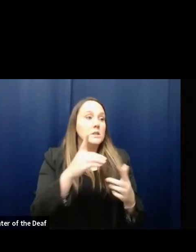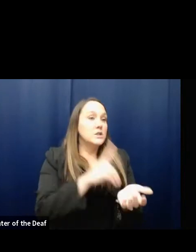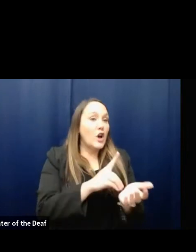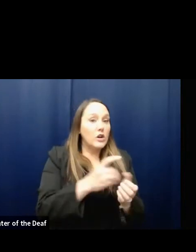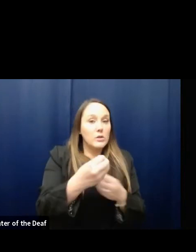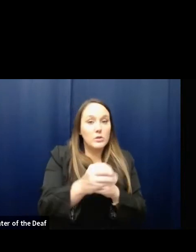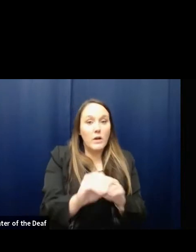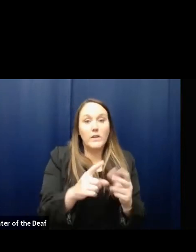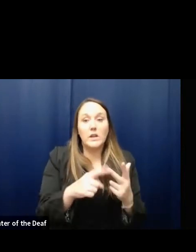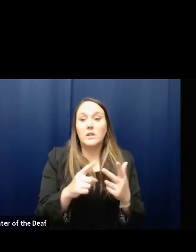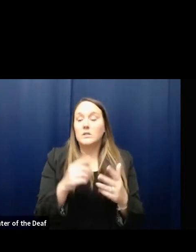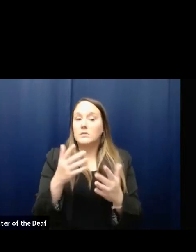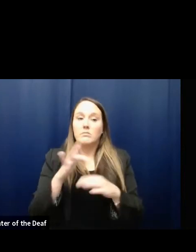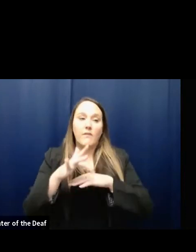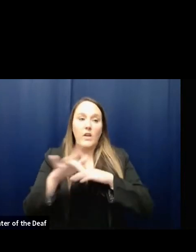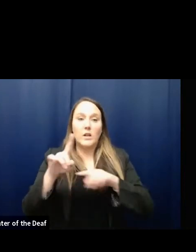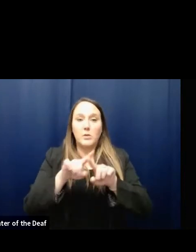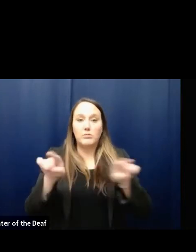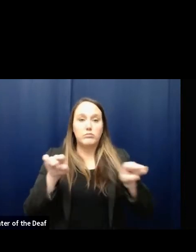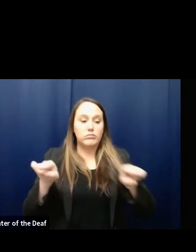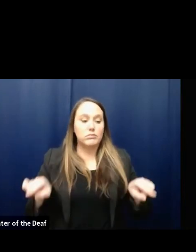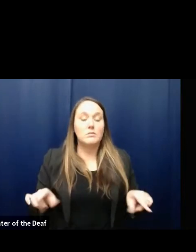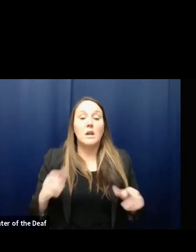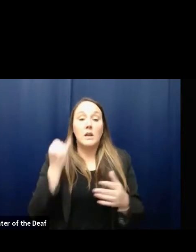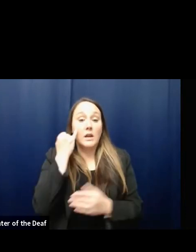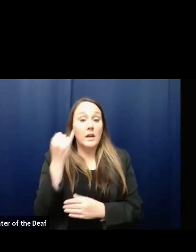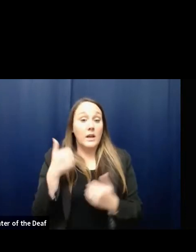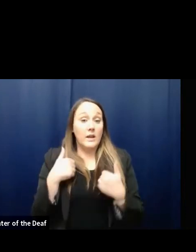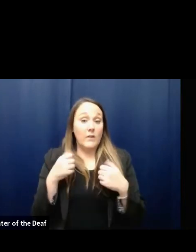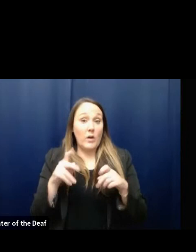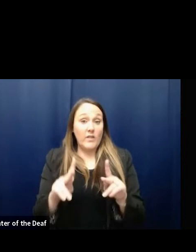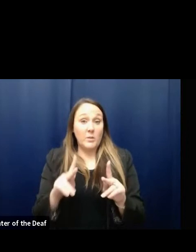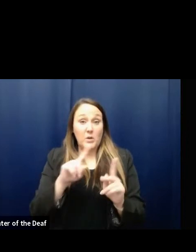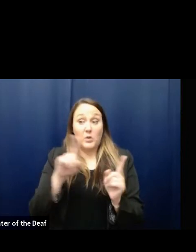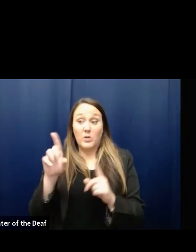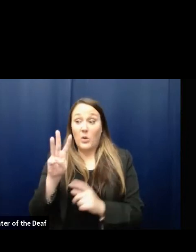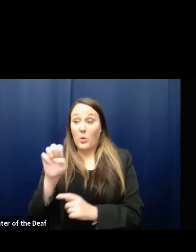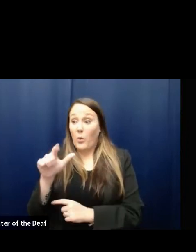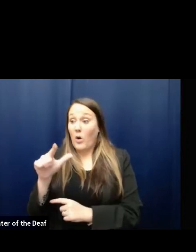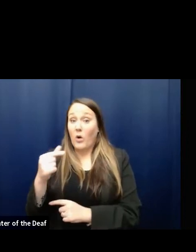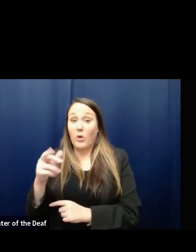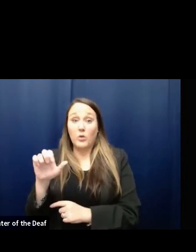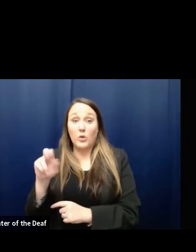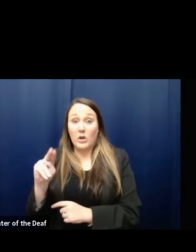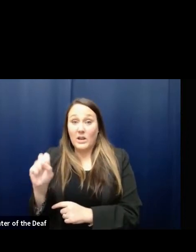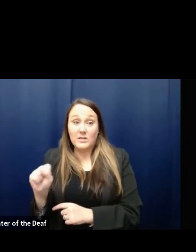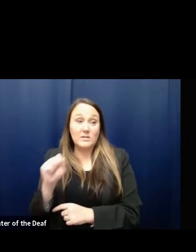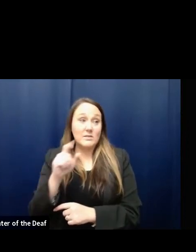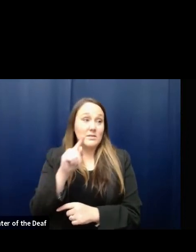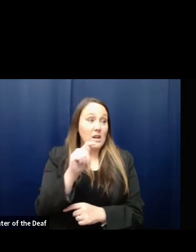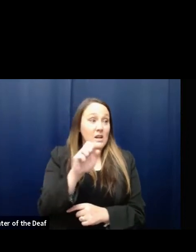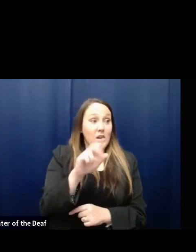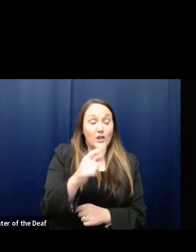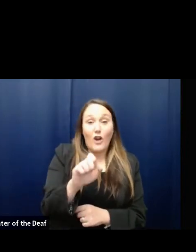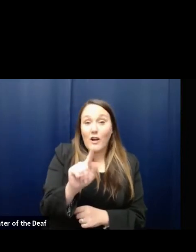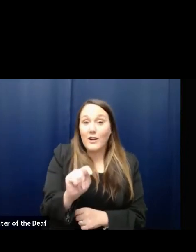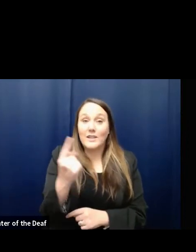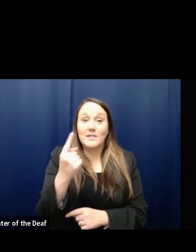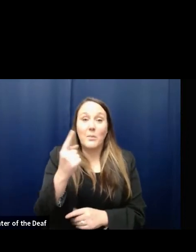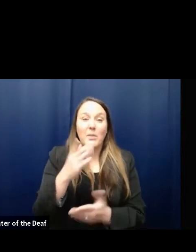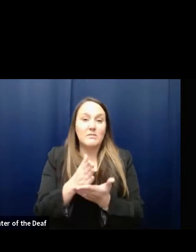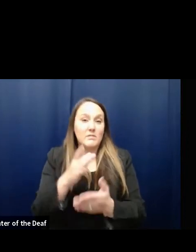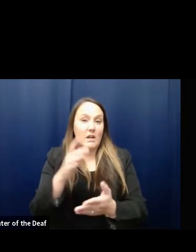offices, widely available. If you have an opportunity, if you're in Walgreens and you need to get something, or Target or whatever, swing on by and get a flu shot if you have